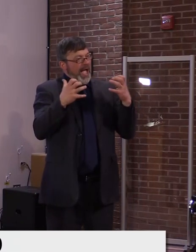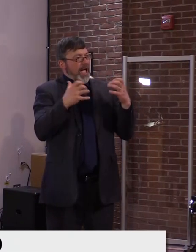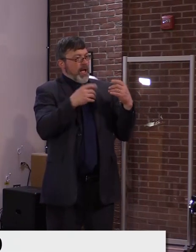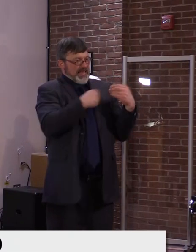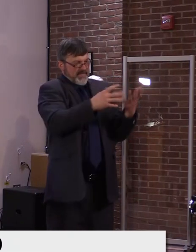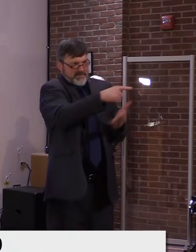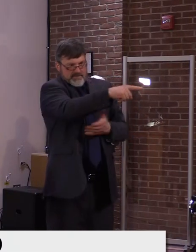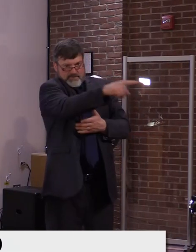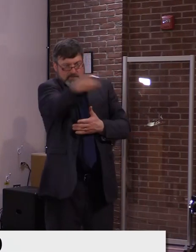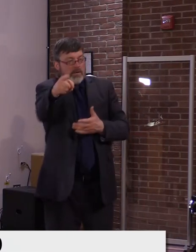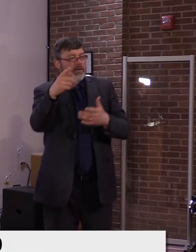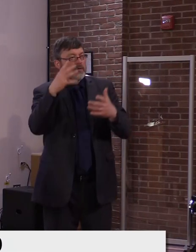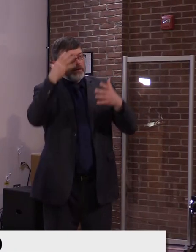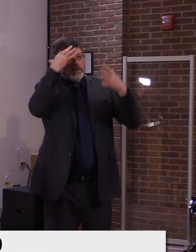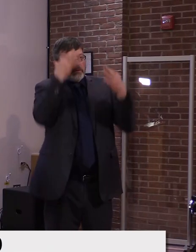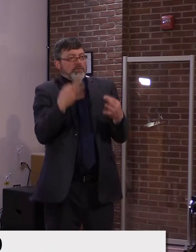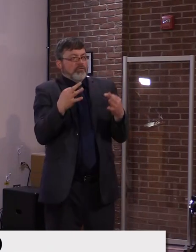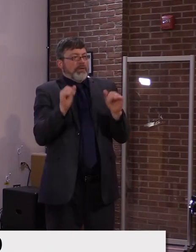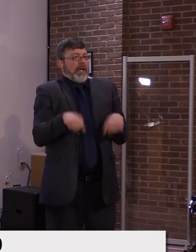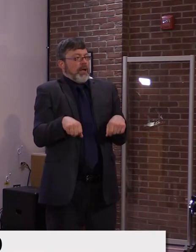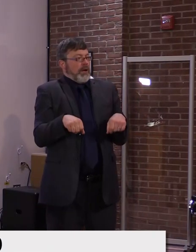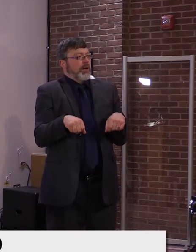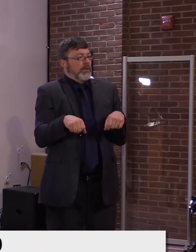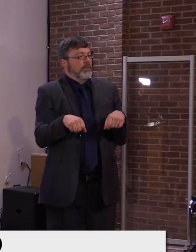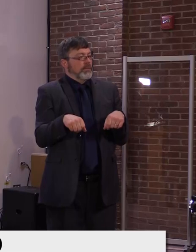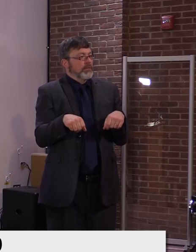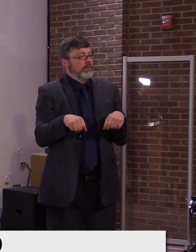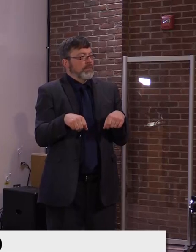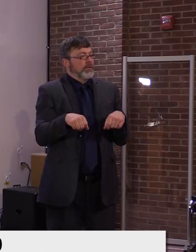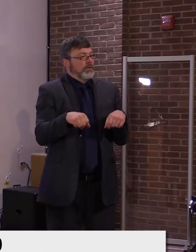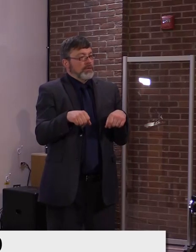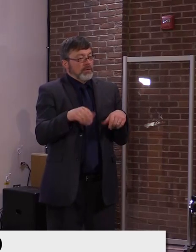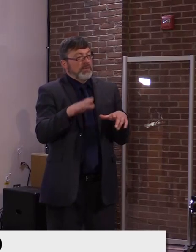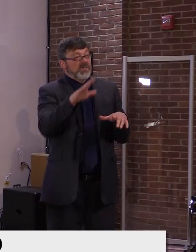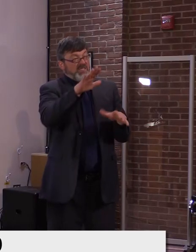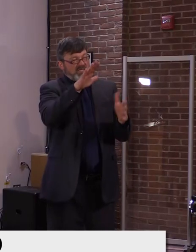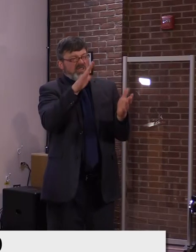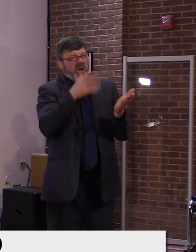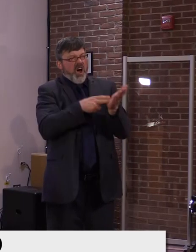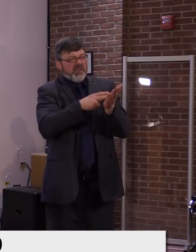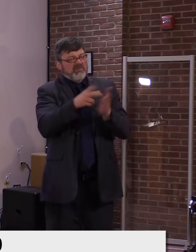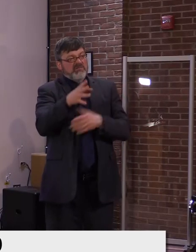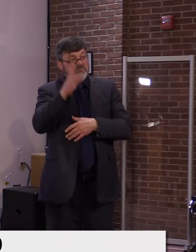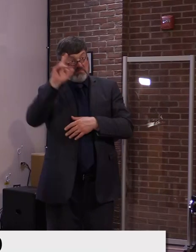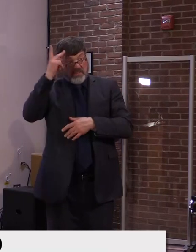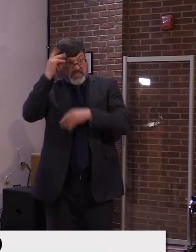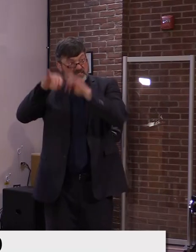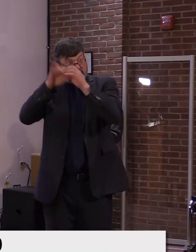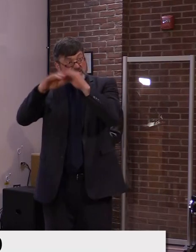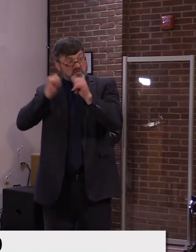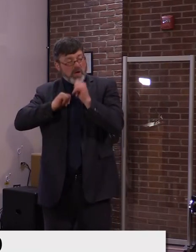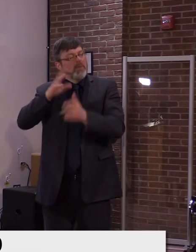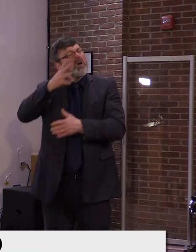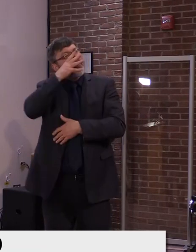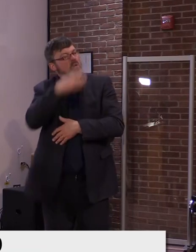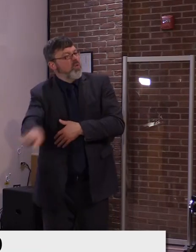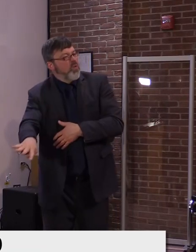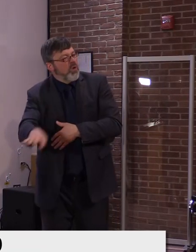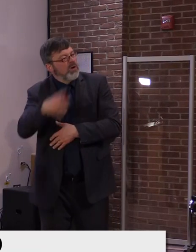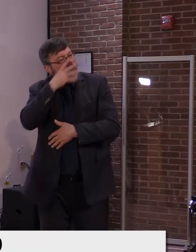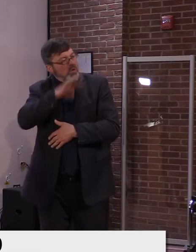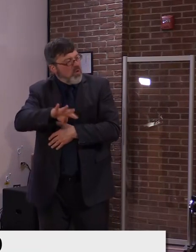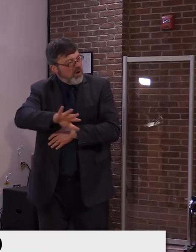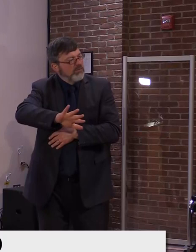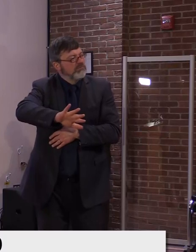to take a political turn because I don't think anyone wants this. We want people. I think